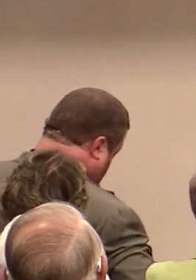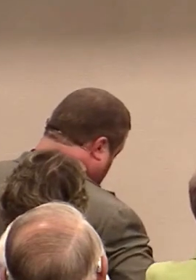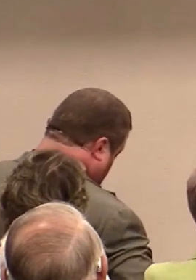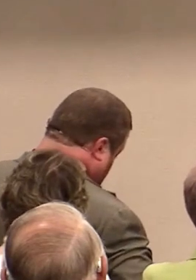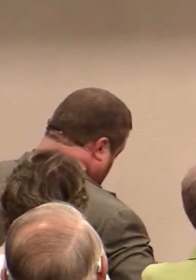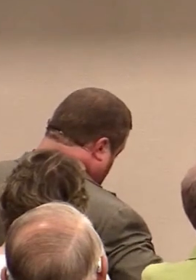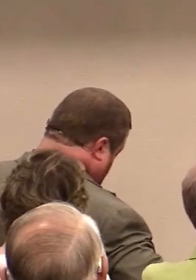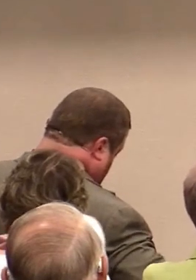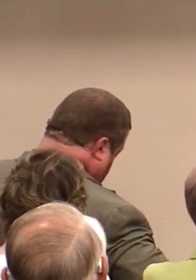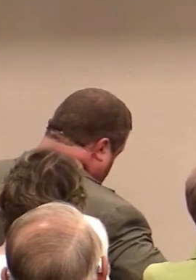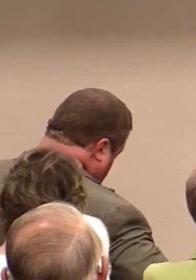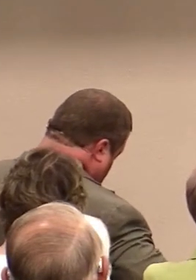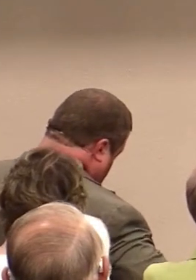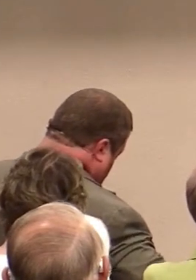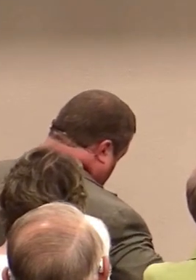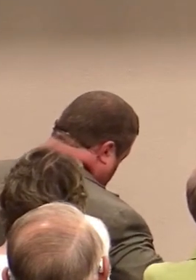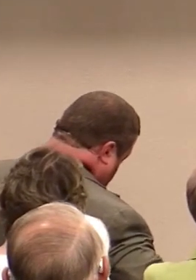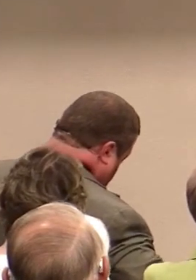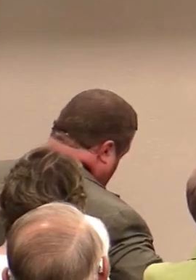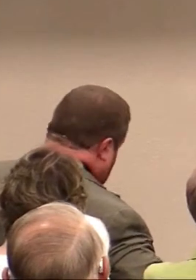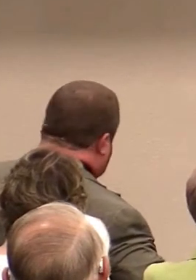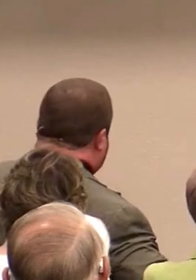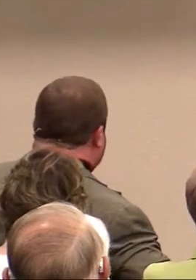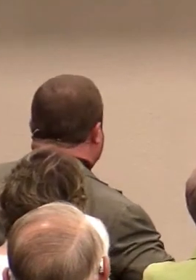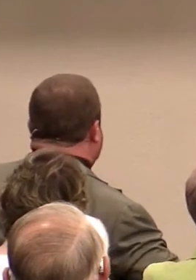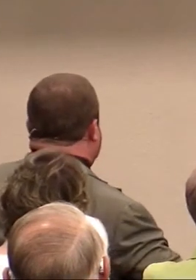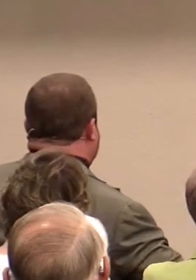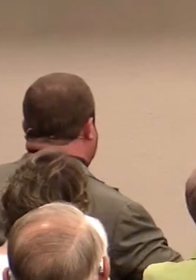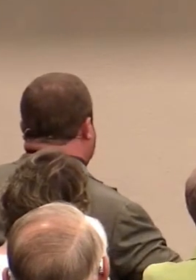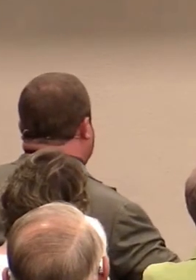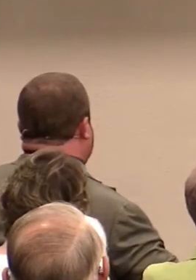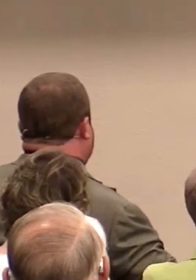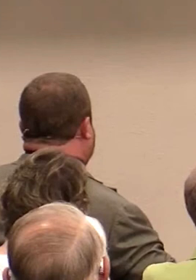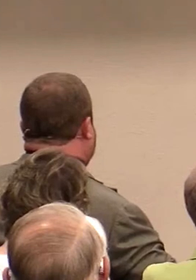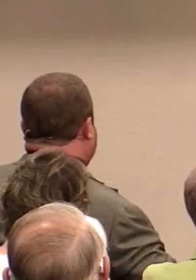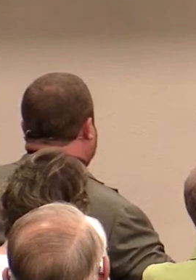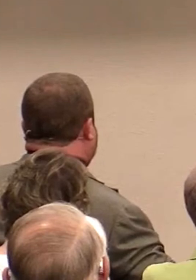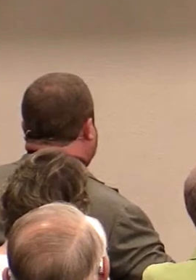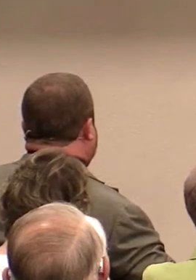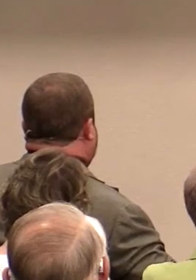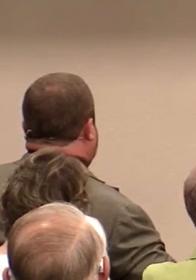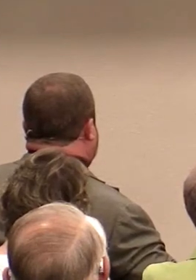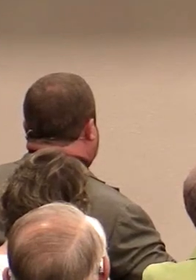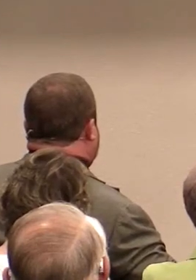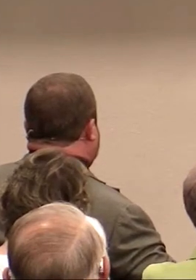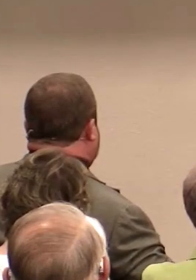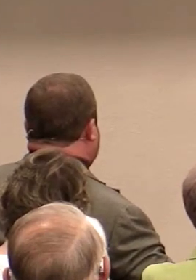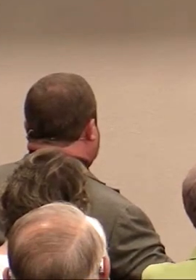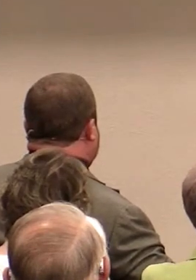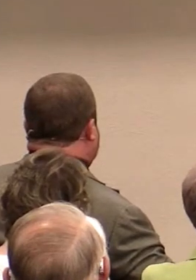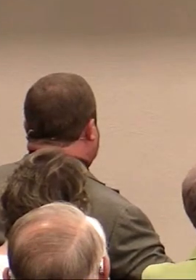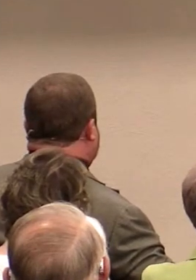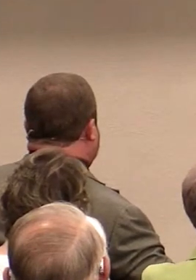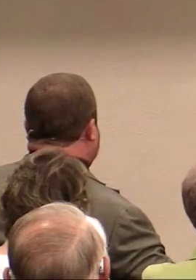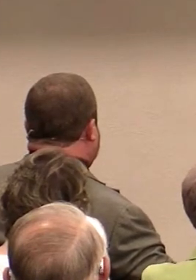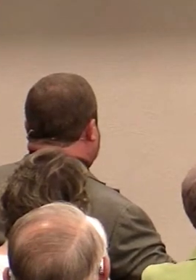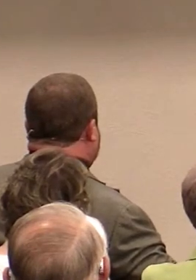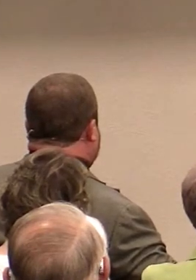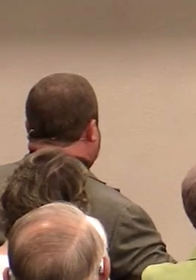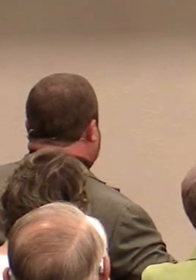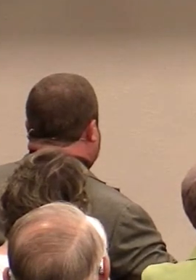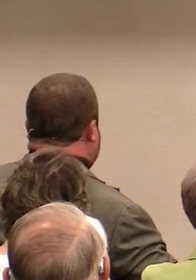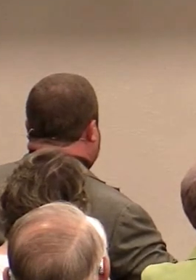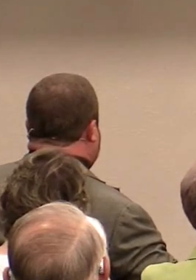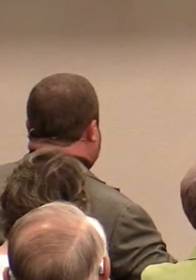For those of you who may not know, Chris teaches evangelism in AIM and church planting in the missions track and in the